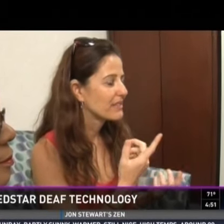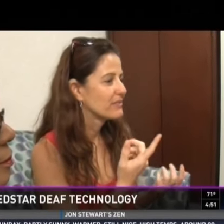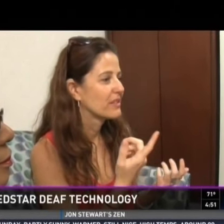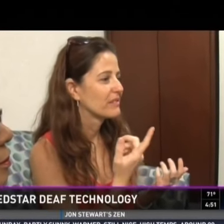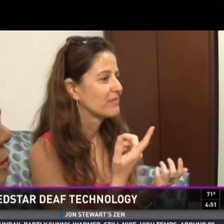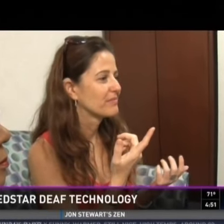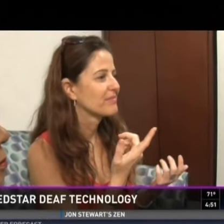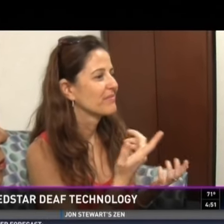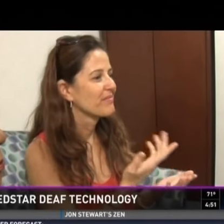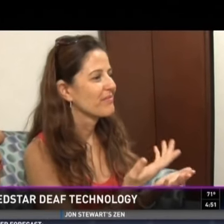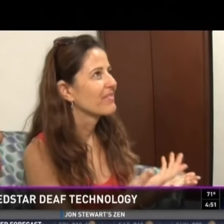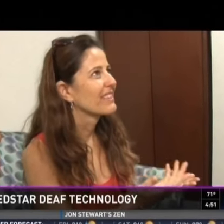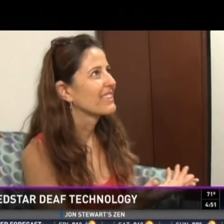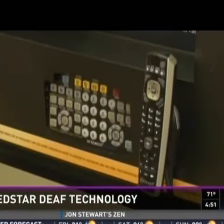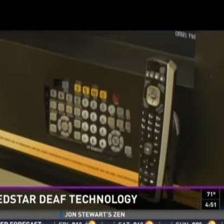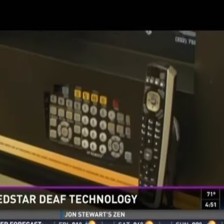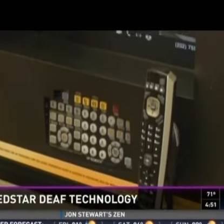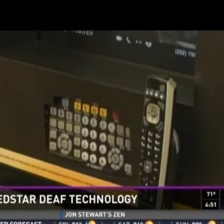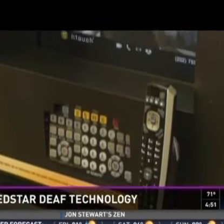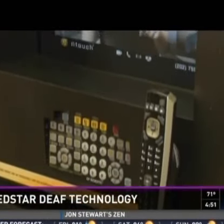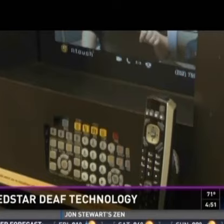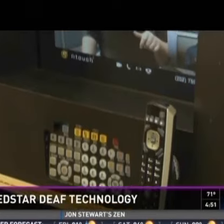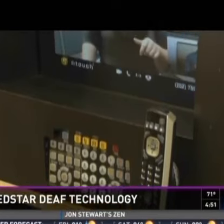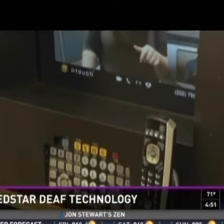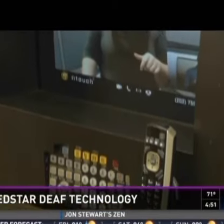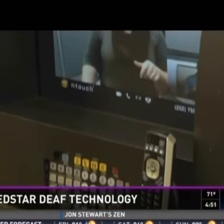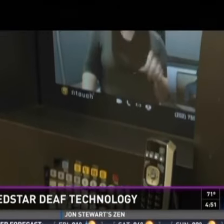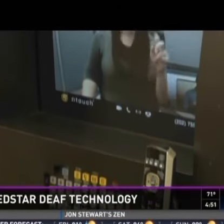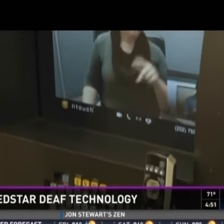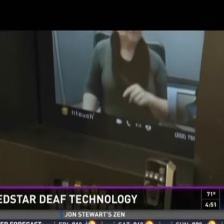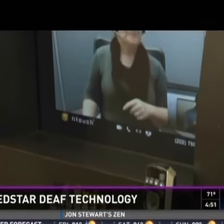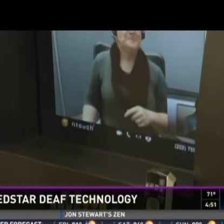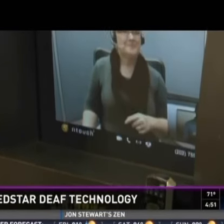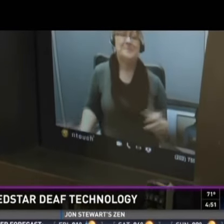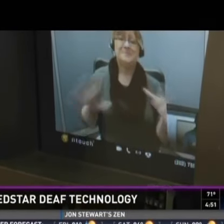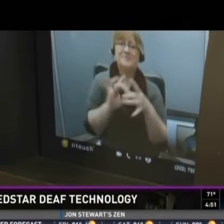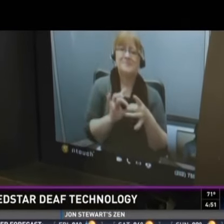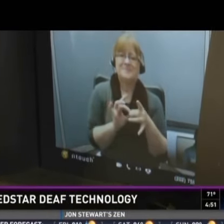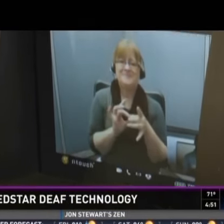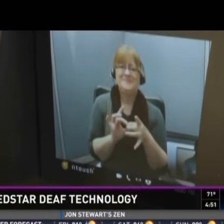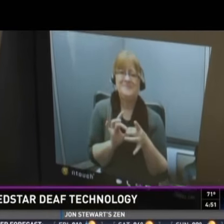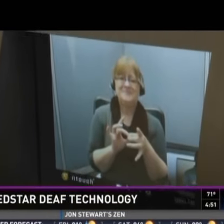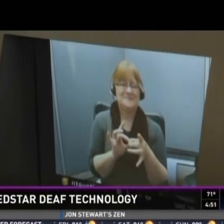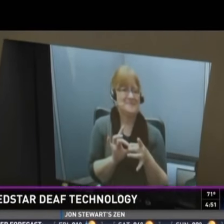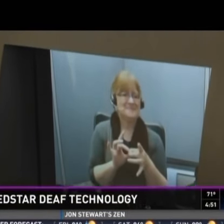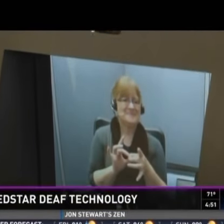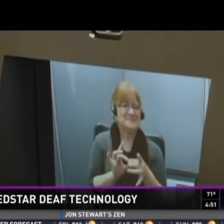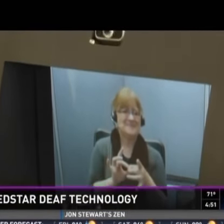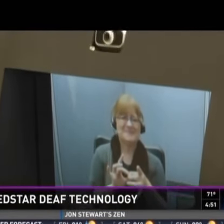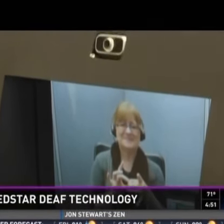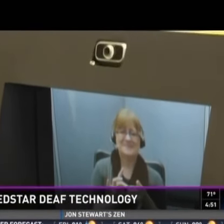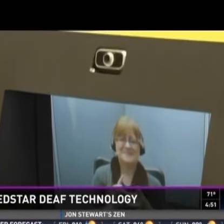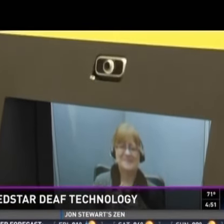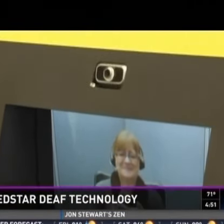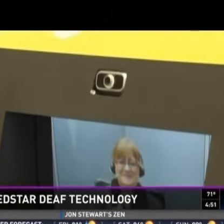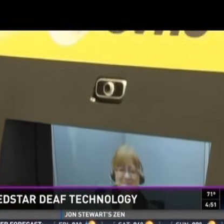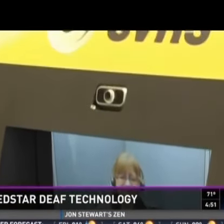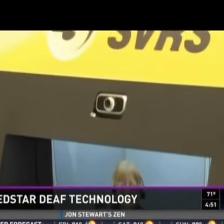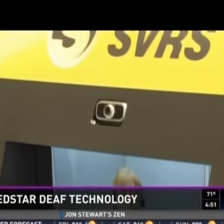member to chat with the doctor. Taking the lead further in interpreting services, the hospital also offers VRS, Video